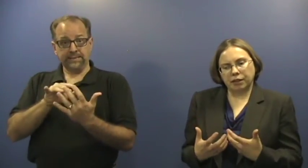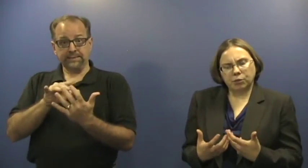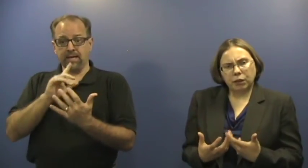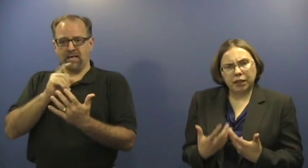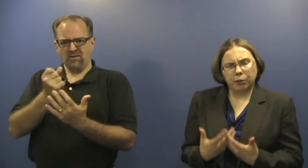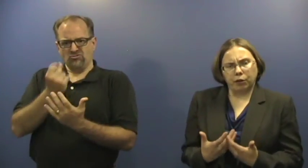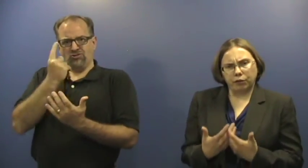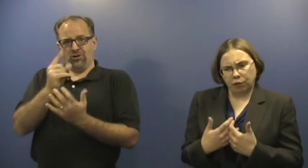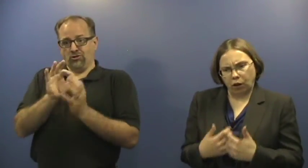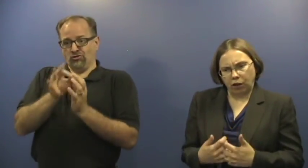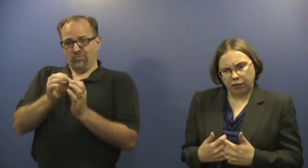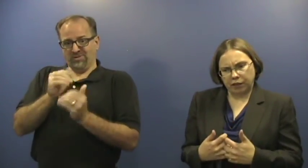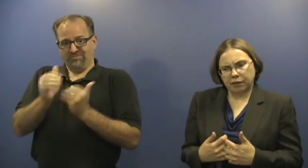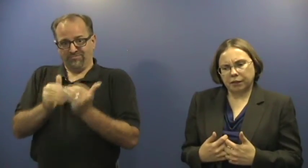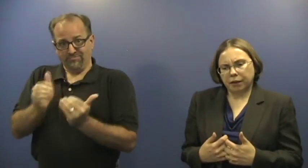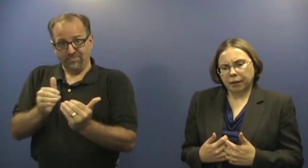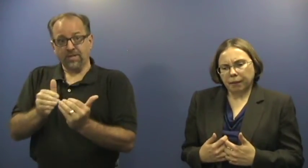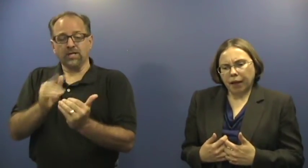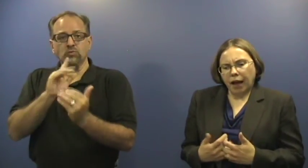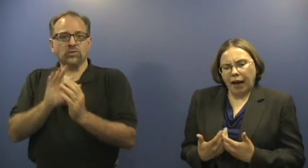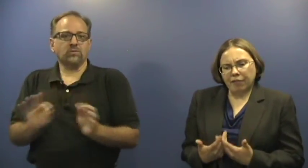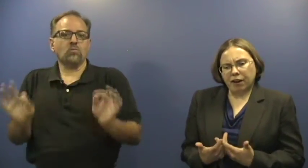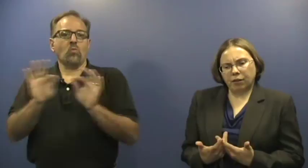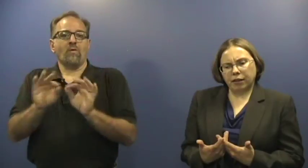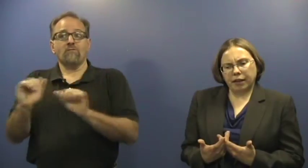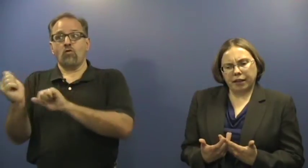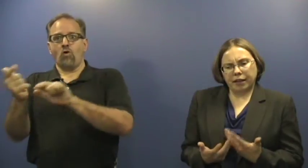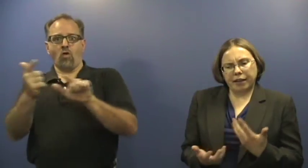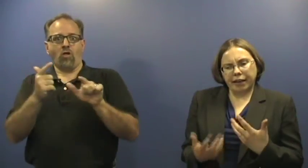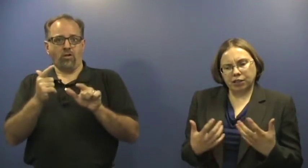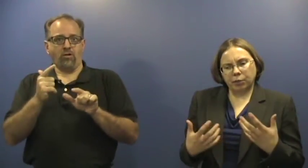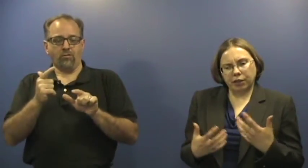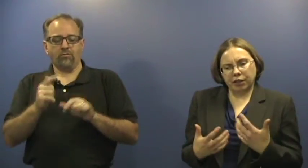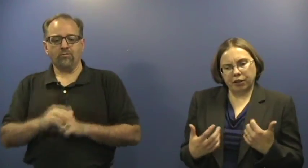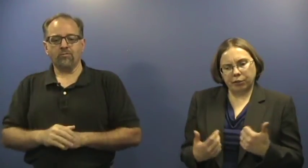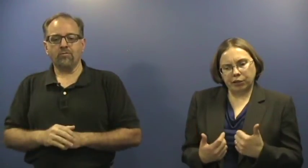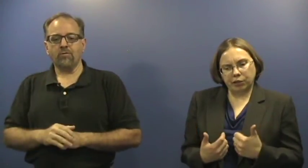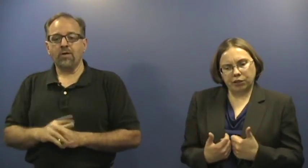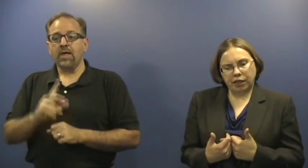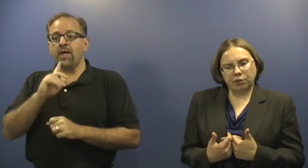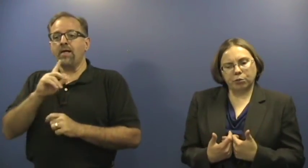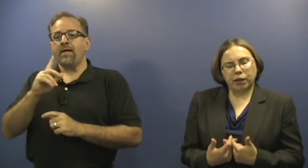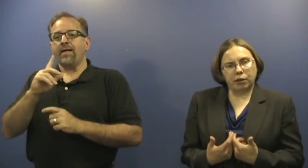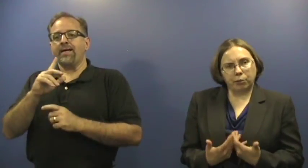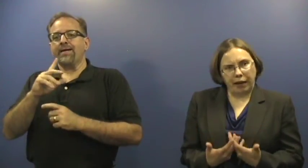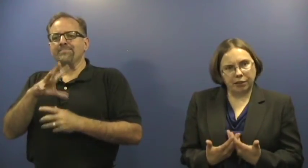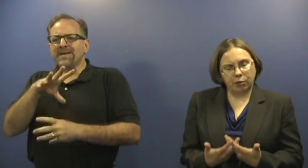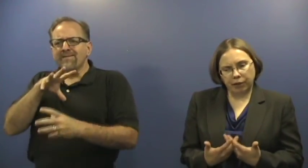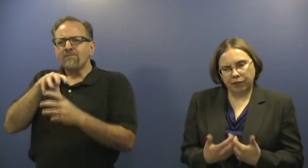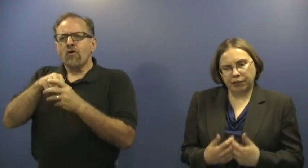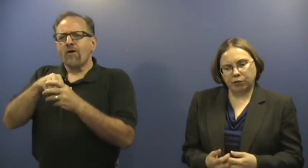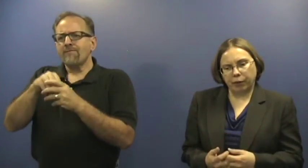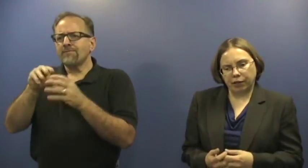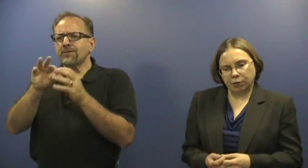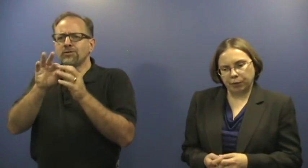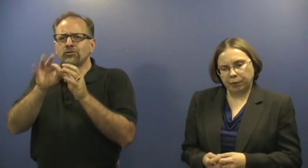really important for all of us. I've found that engaging with theory and research has real and practical benefits for my interpreting